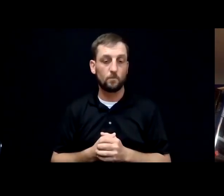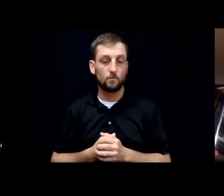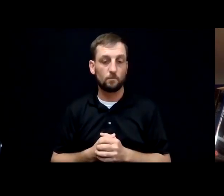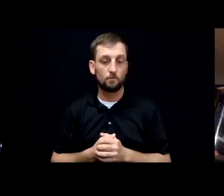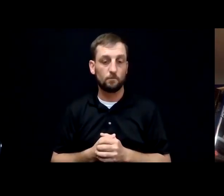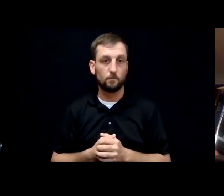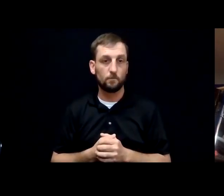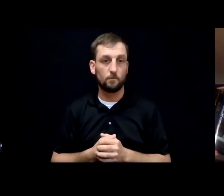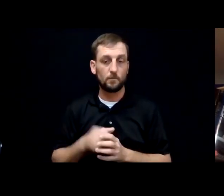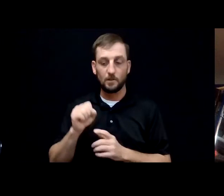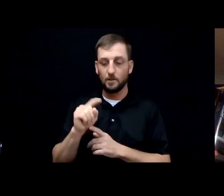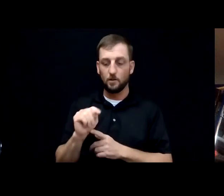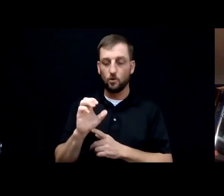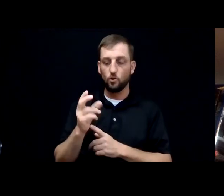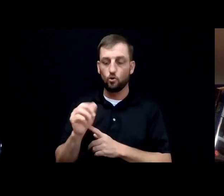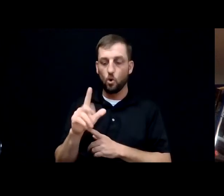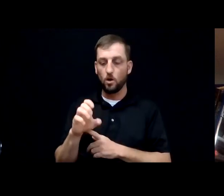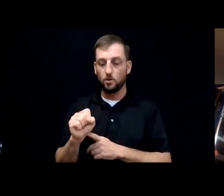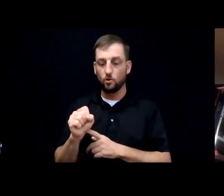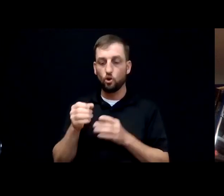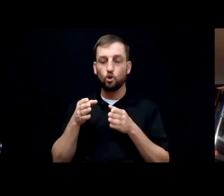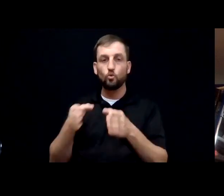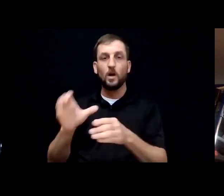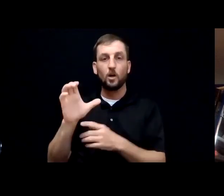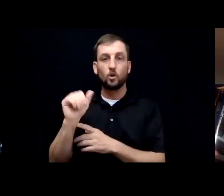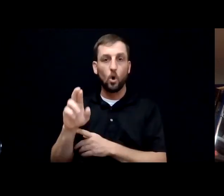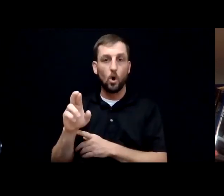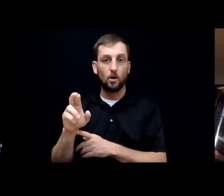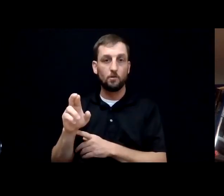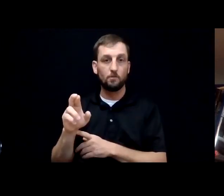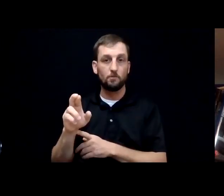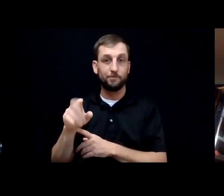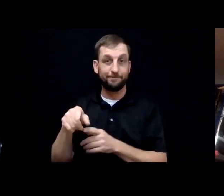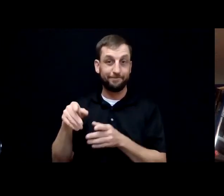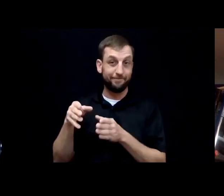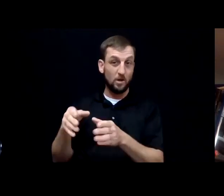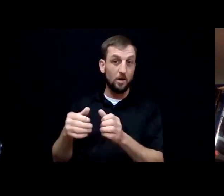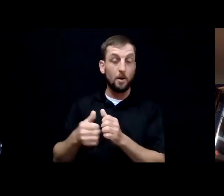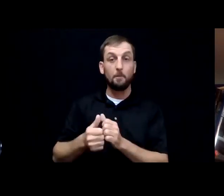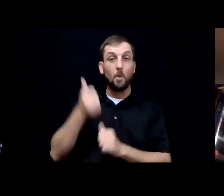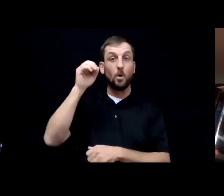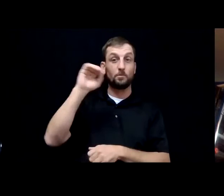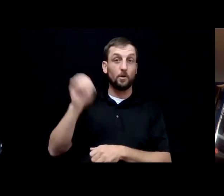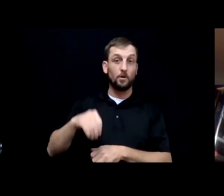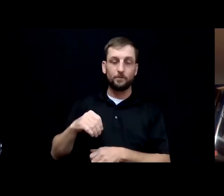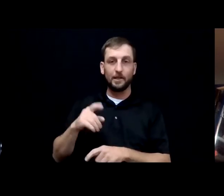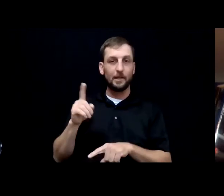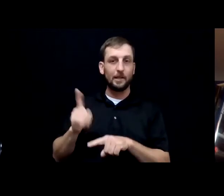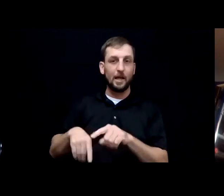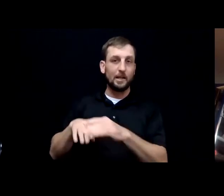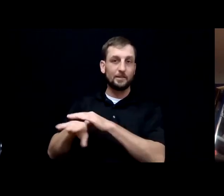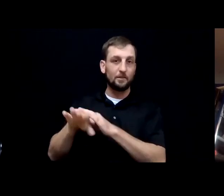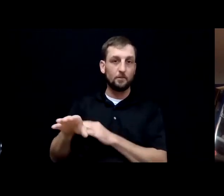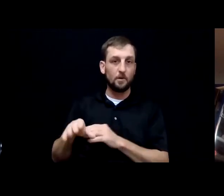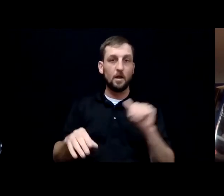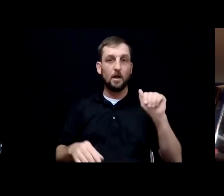first of all, the St. Charles streetcar line is for the most part inaccessible. And we had an ADA lawsuit brought by Mr.